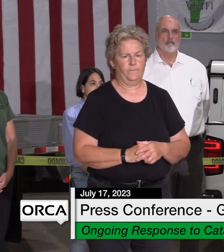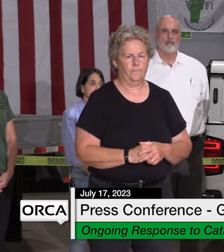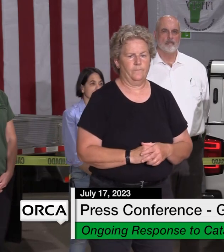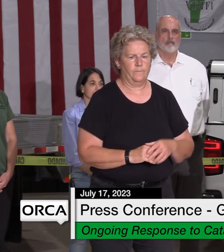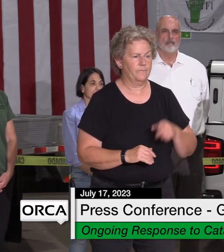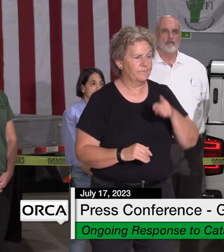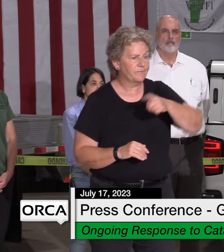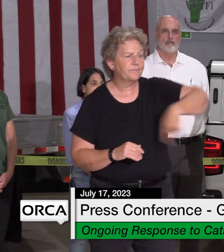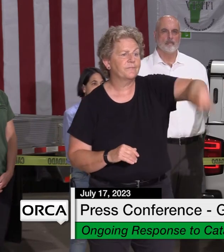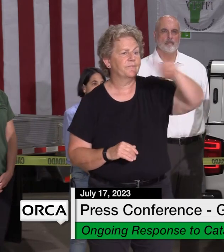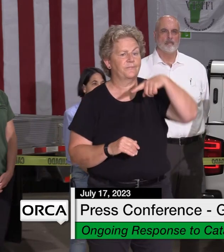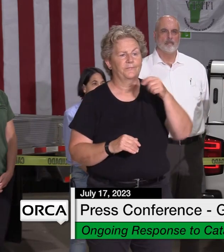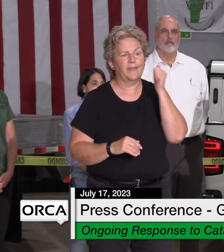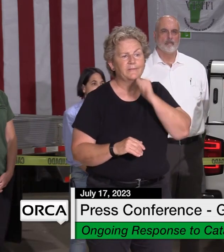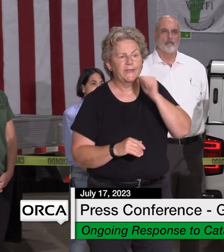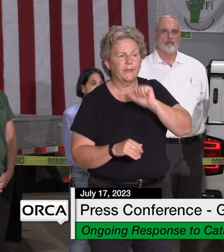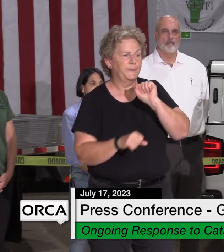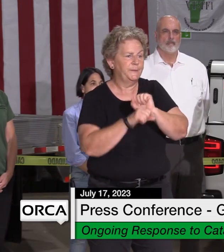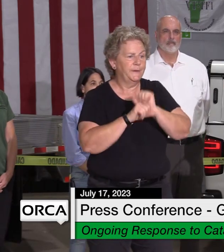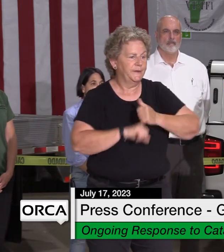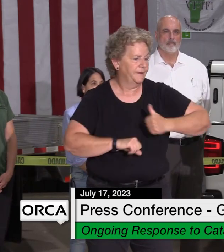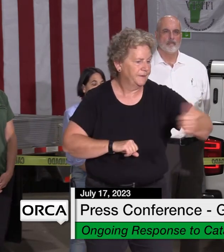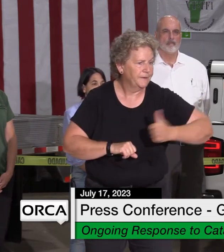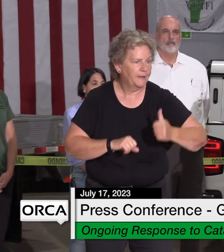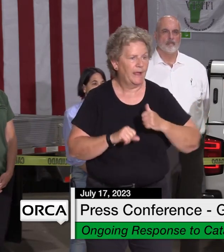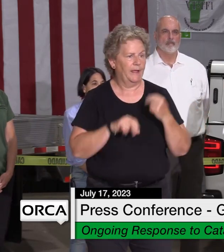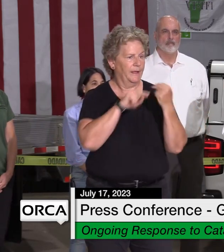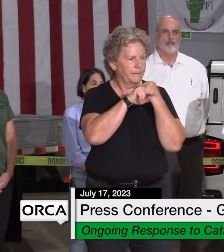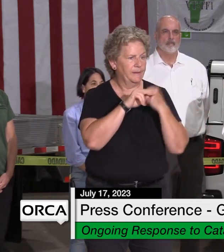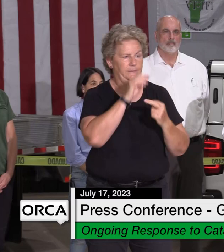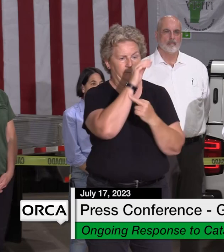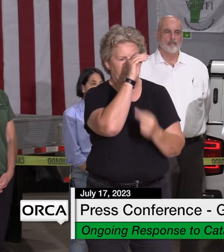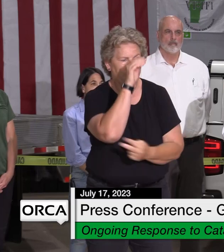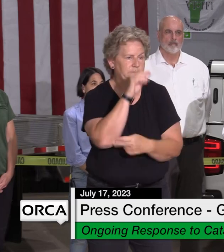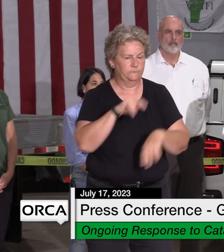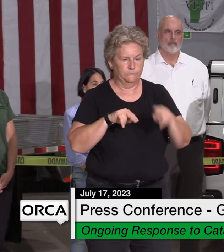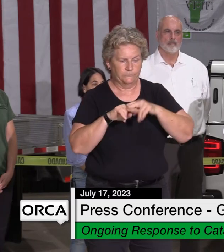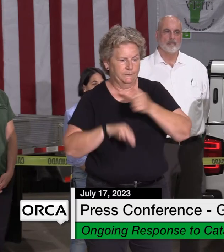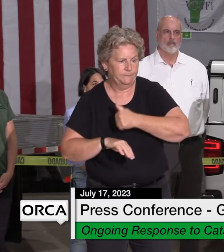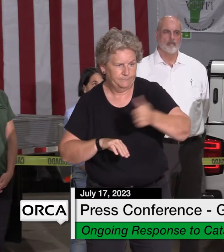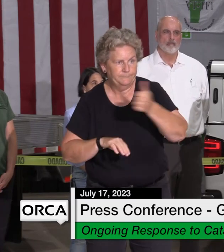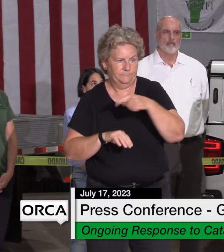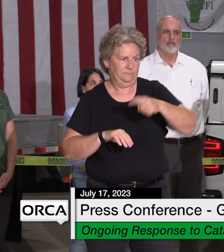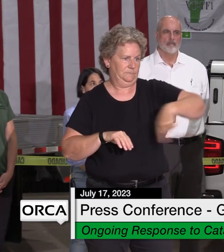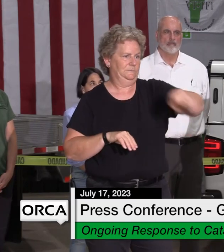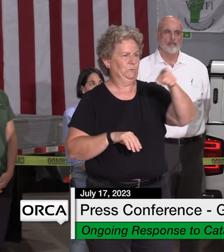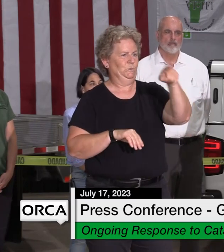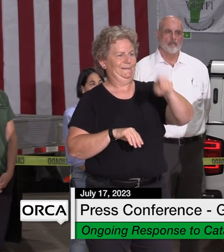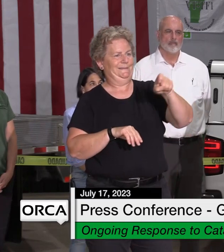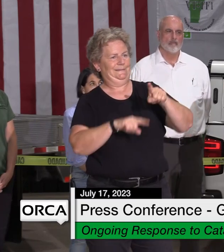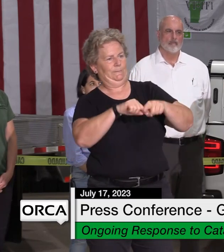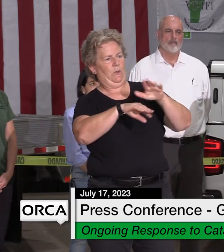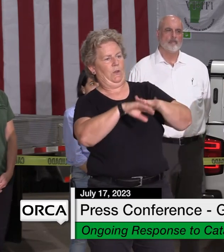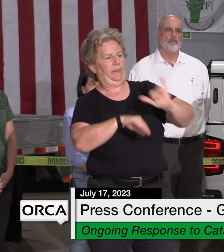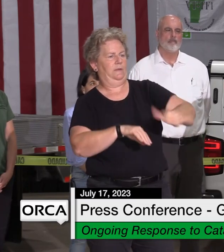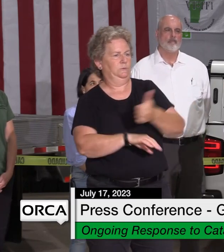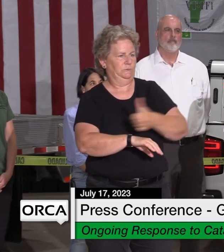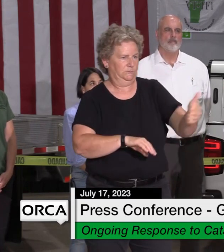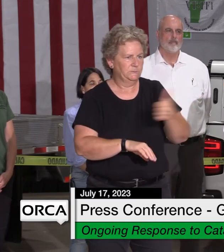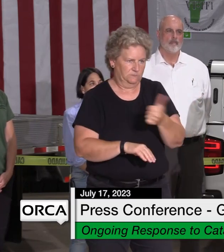to rebuild the infrastructure so that people in this region can rebuild their lives. And that's the work that we are here to help